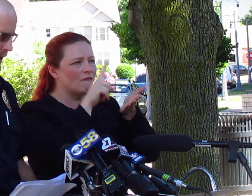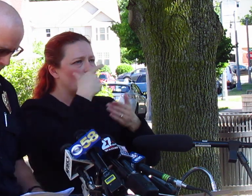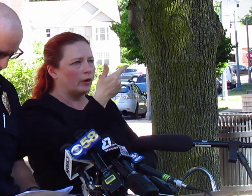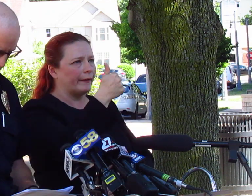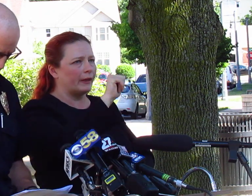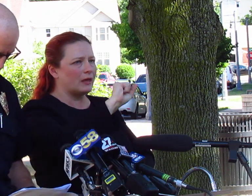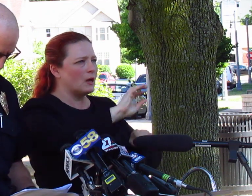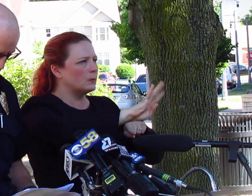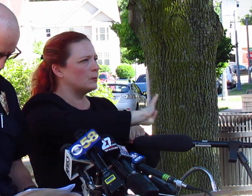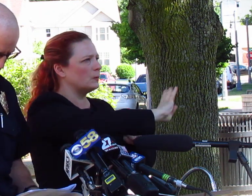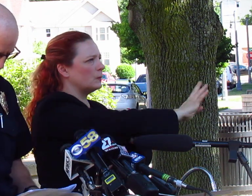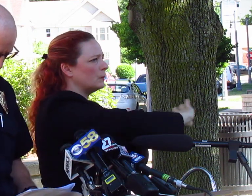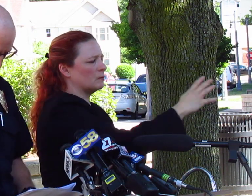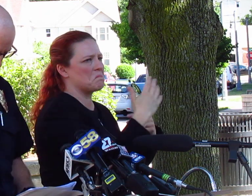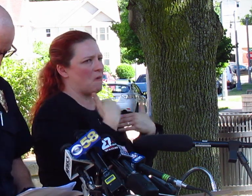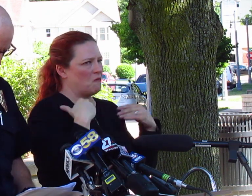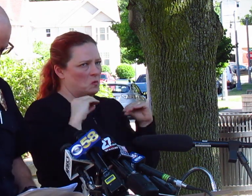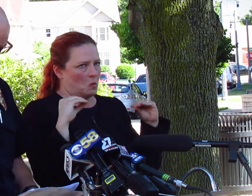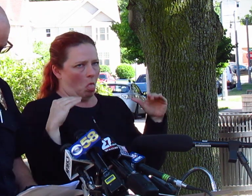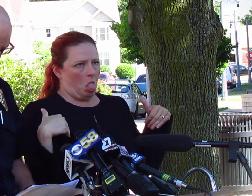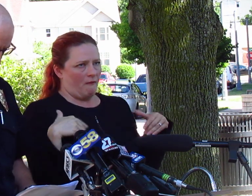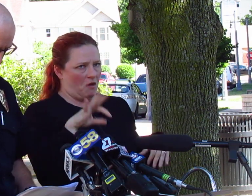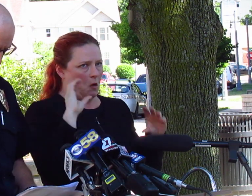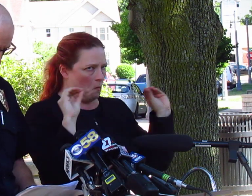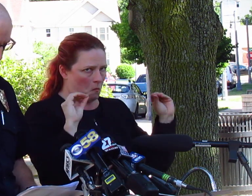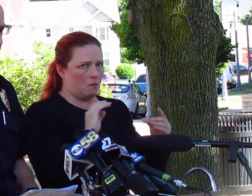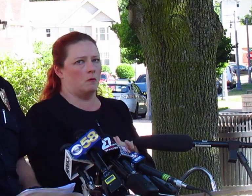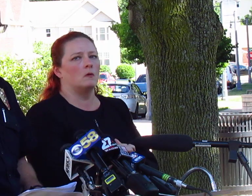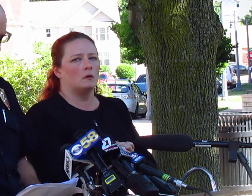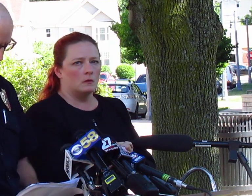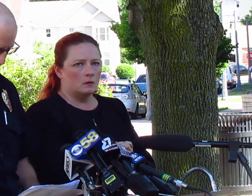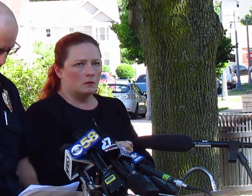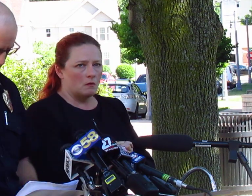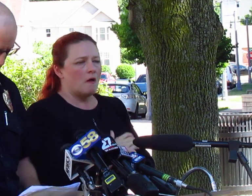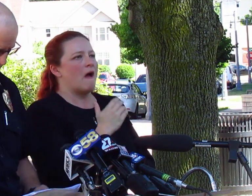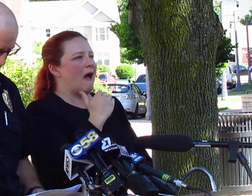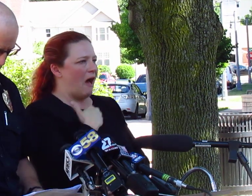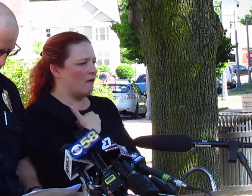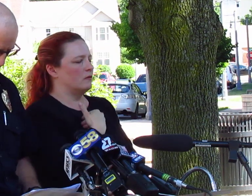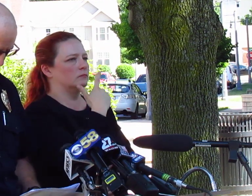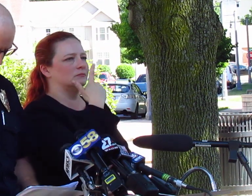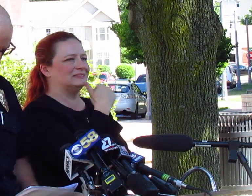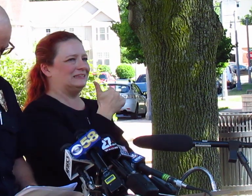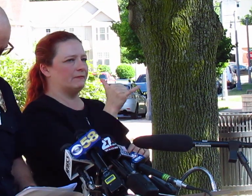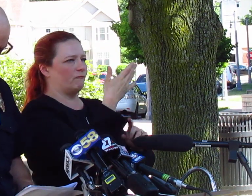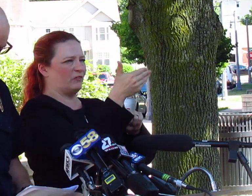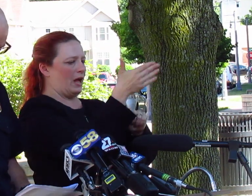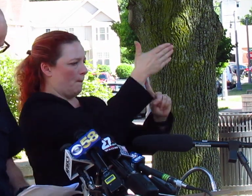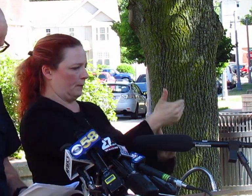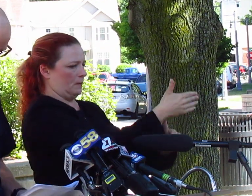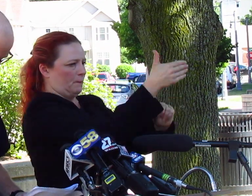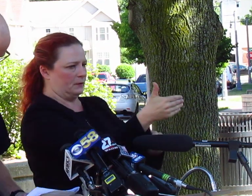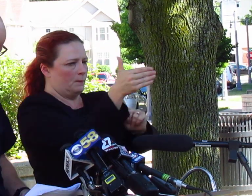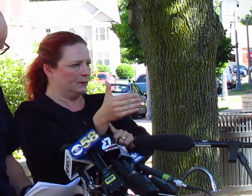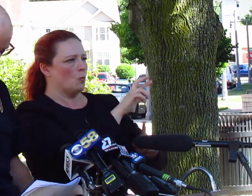leakage, so that's very good news. They have take places that are ready for gas, so they're continuing to work on that, and they'll be communicating